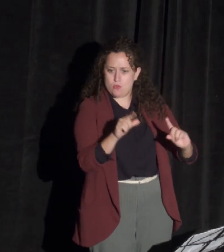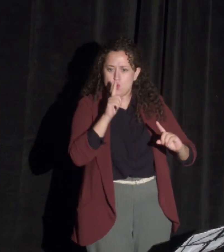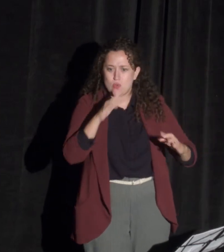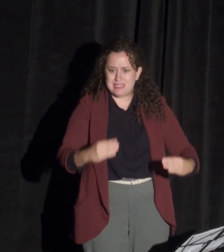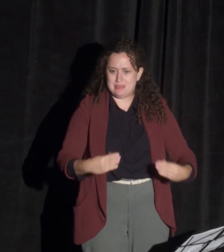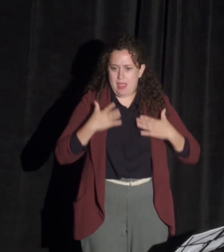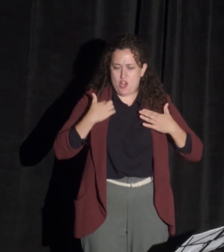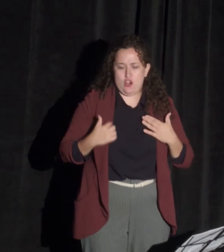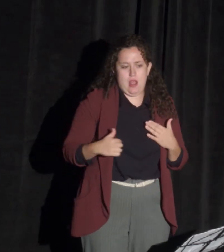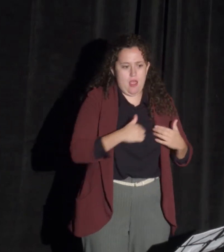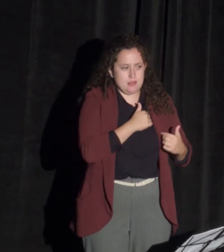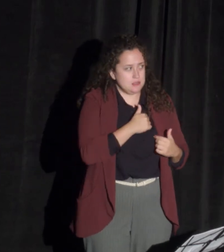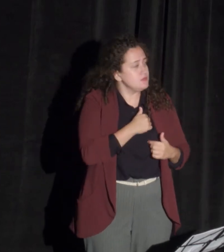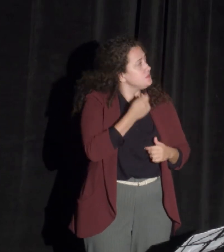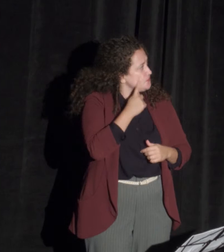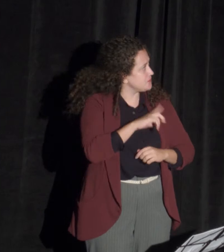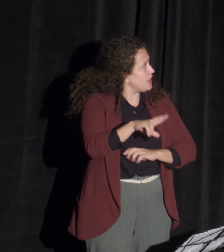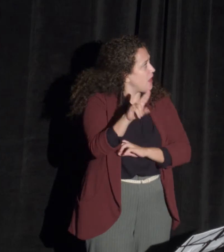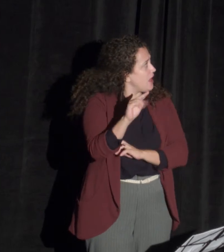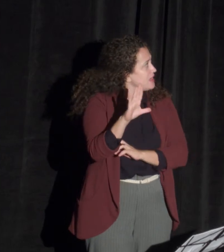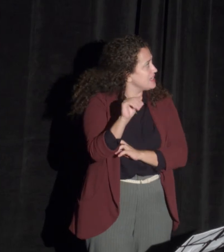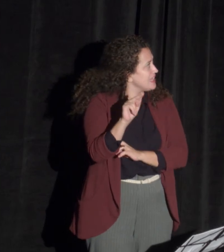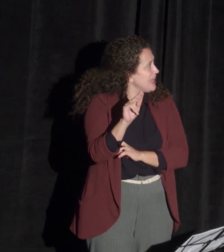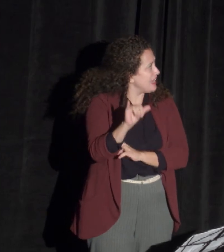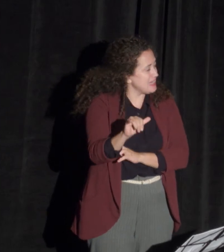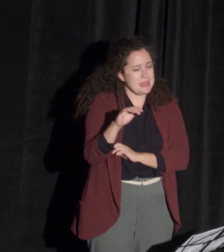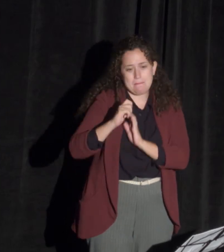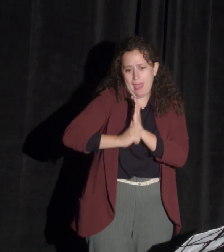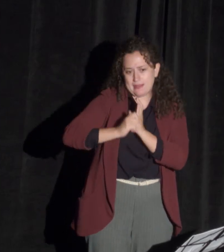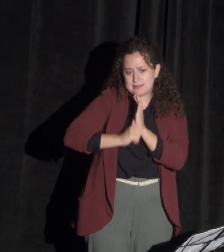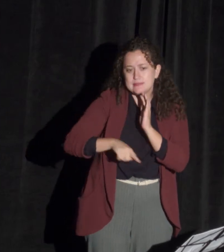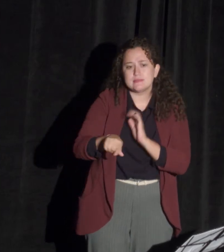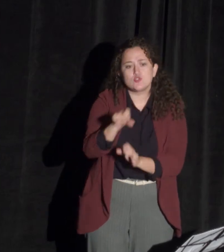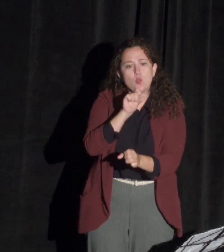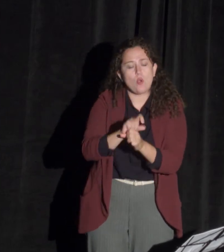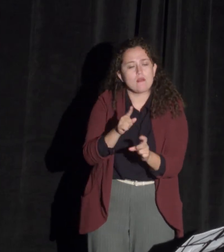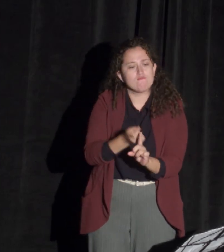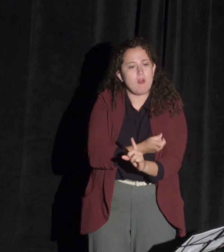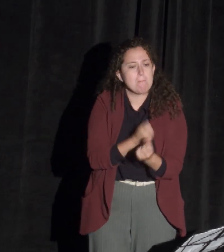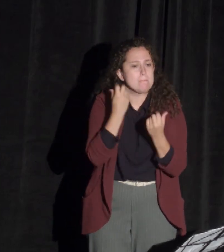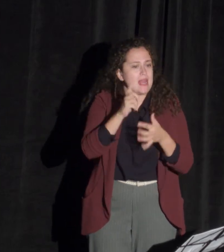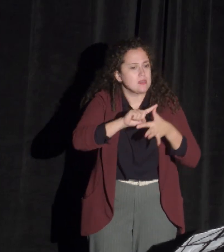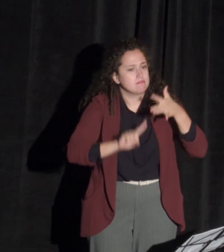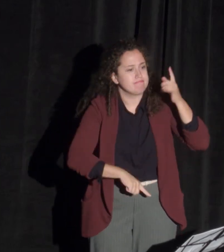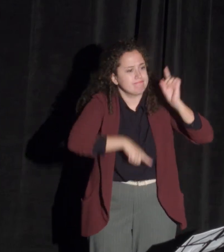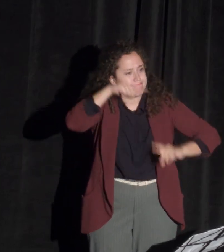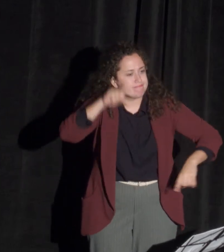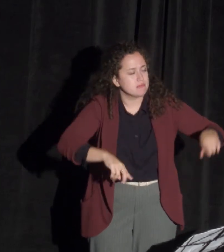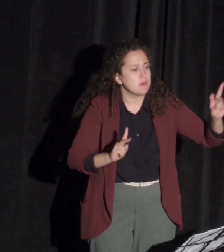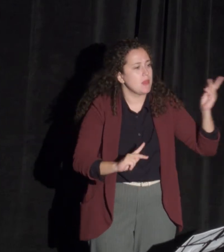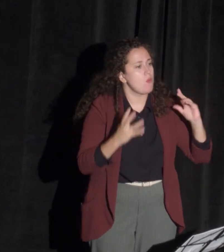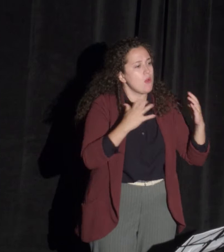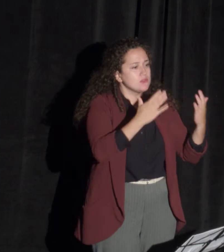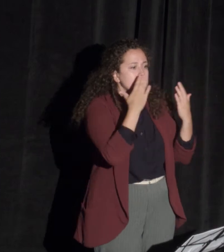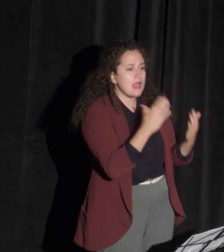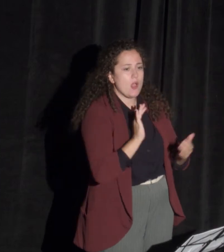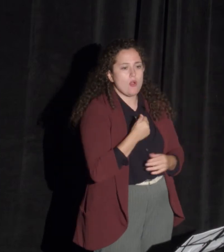Uncanny Magazine is the work of numerous people, so we want to thank our 2021 staff of managing editor Chimedum